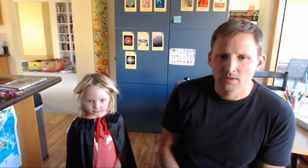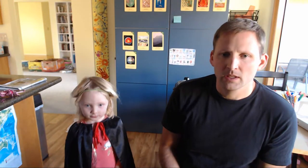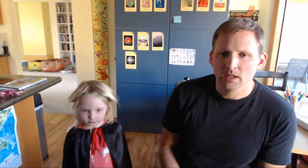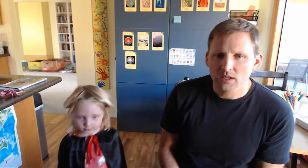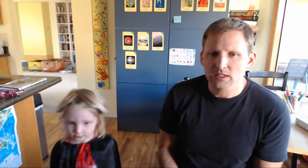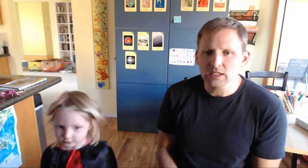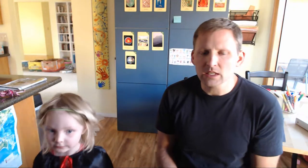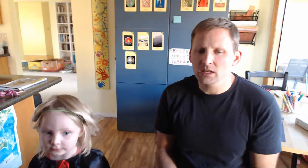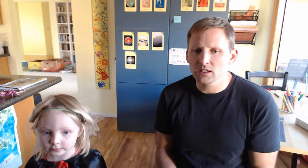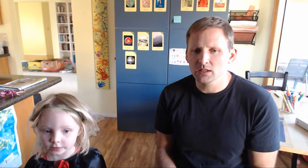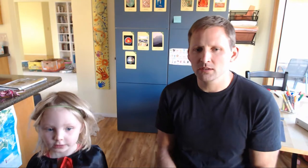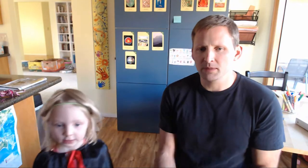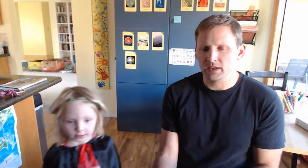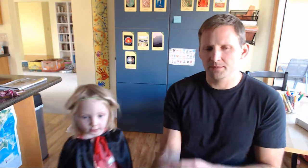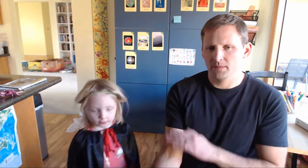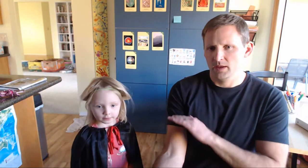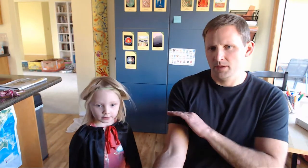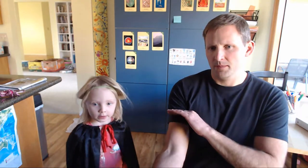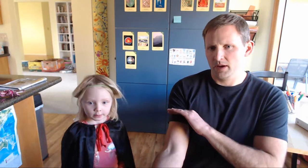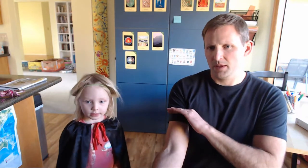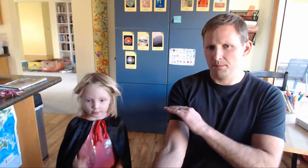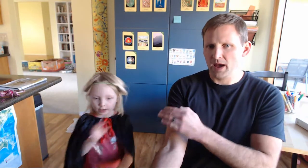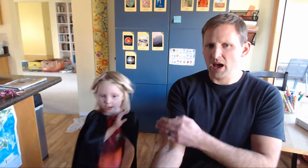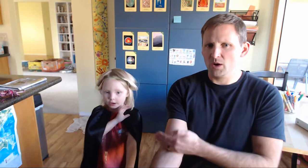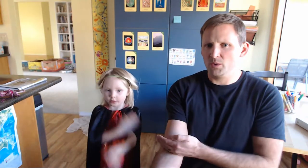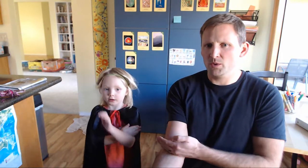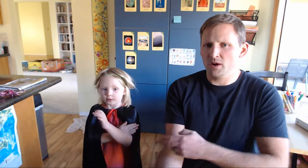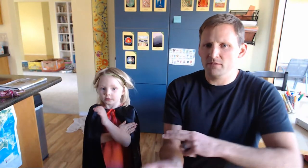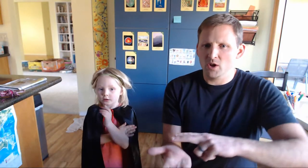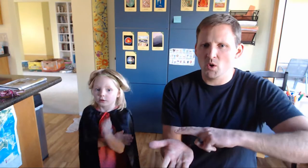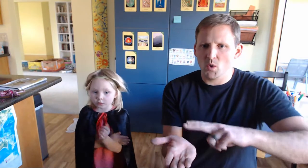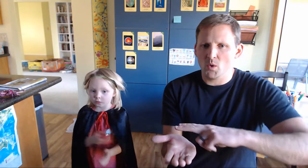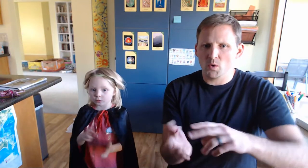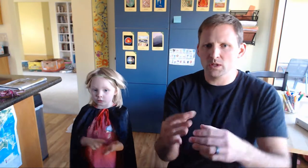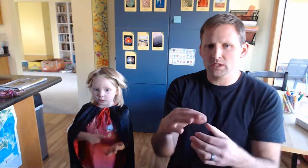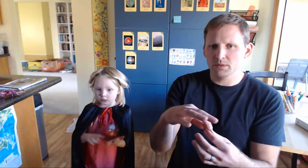Being conceived by the power of the